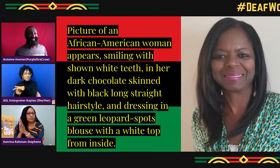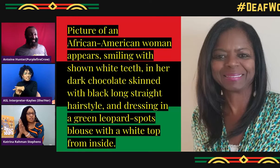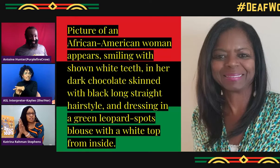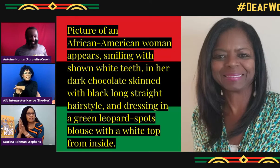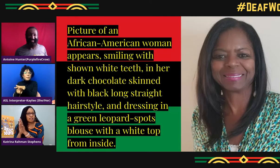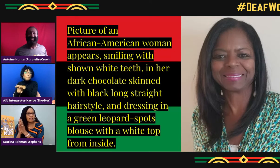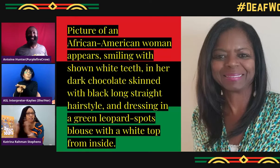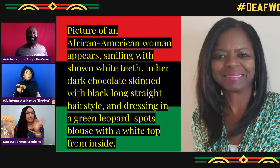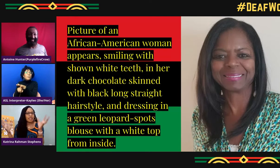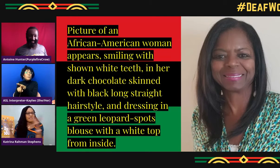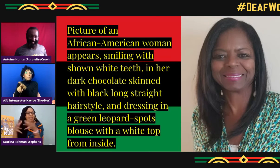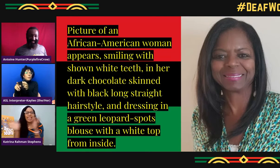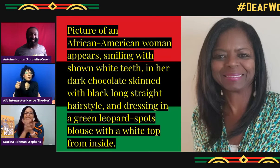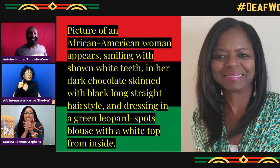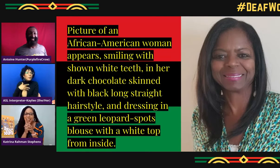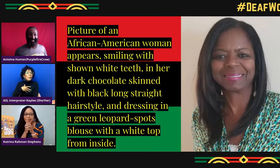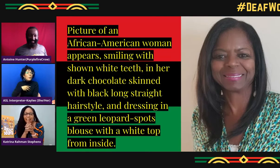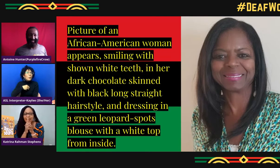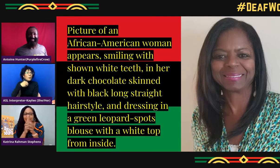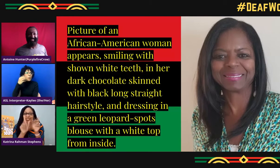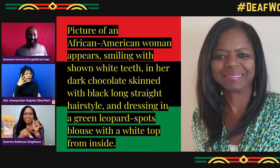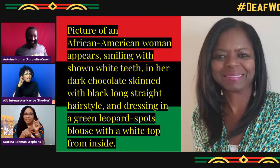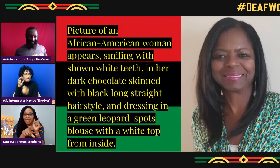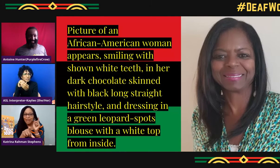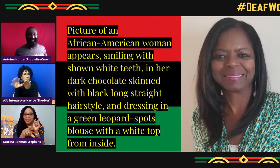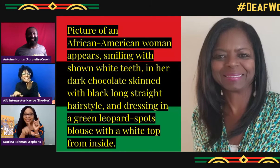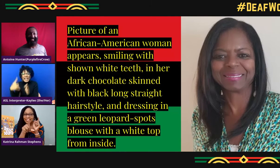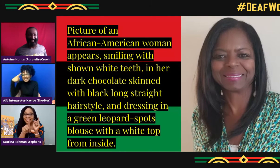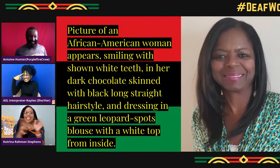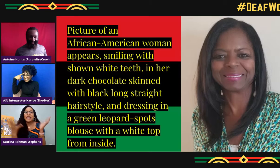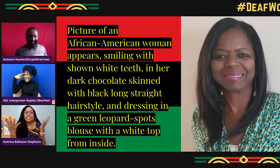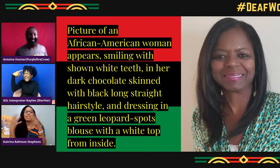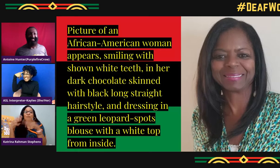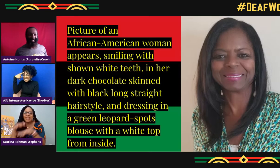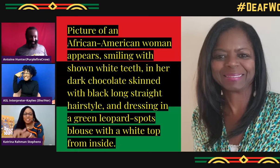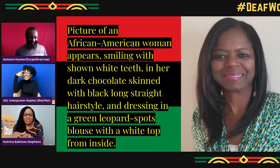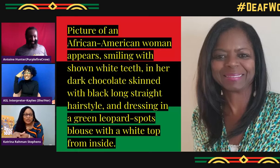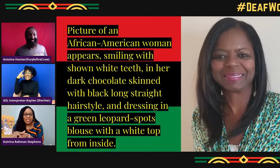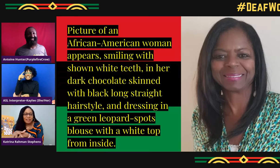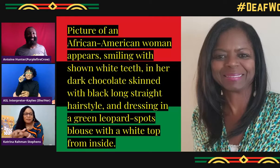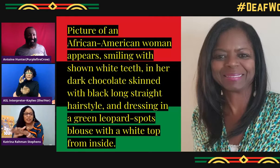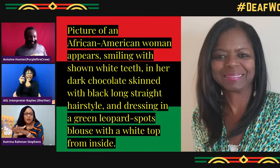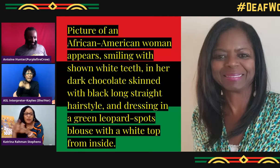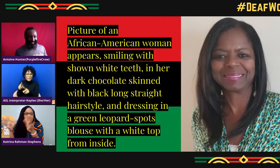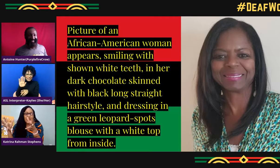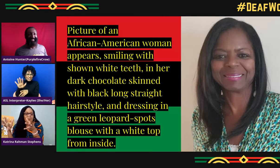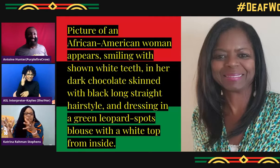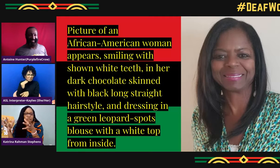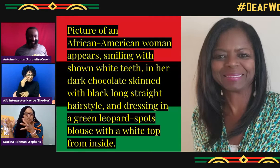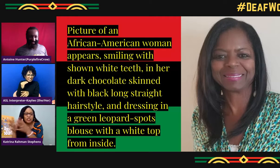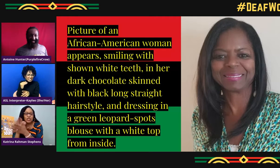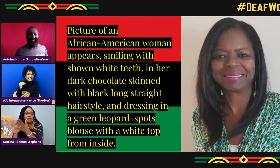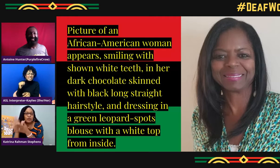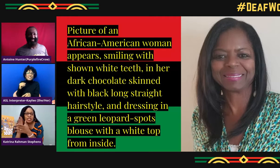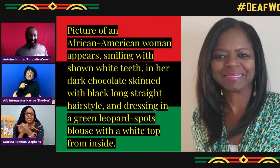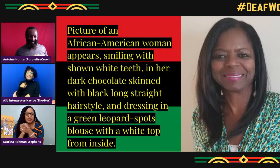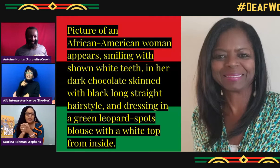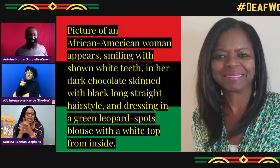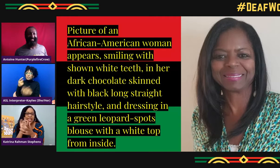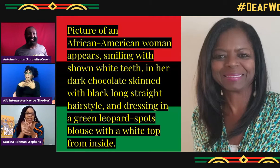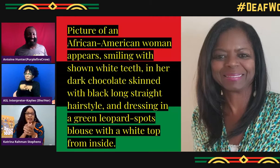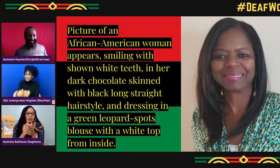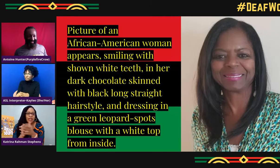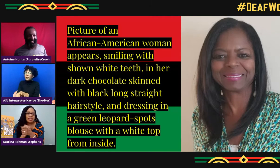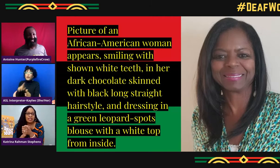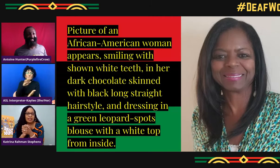white students. I think, yeah, that's what happened. She was mainstream with a school for the deaf